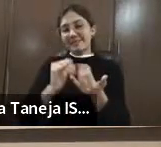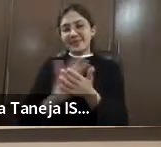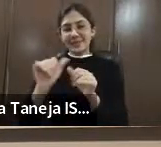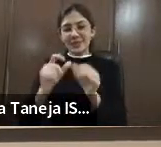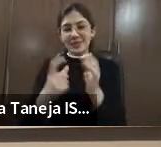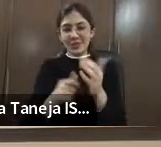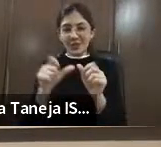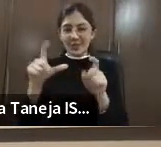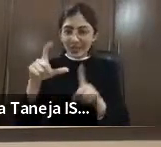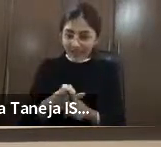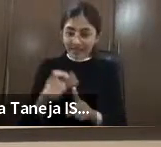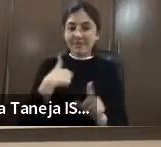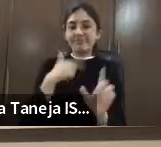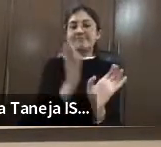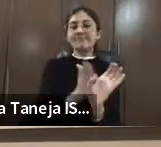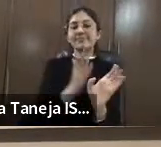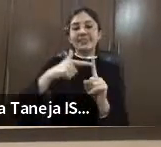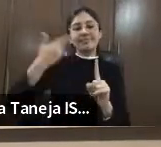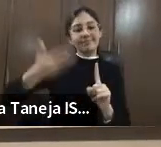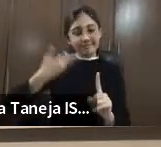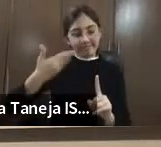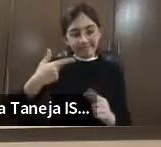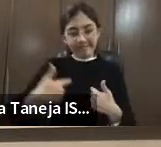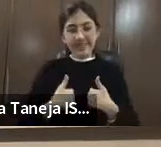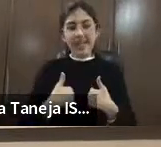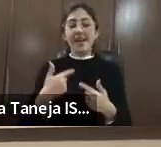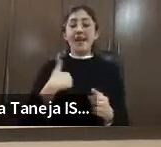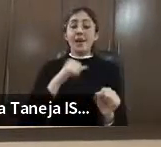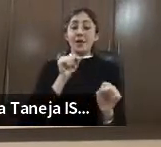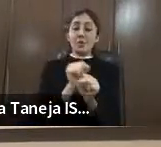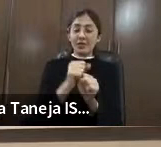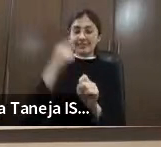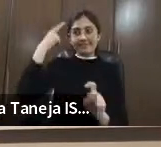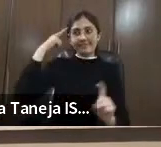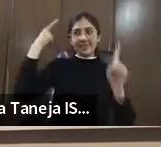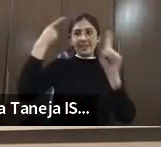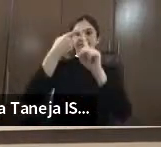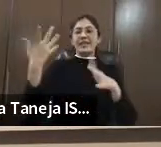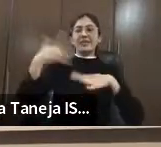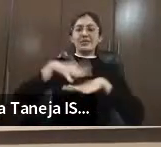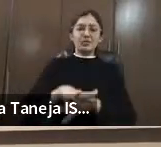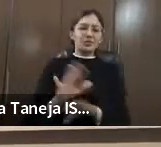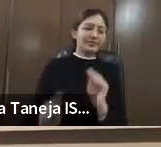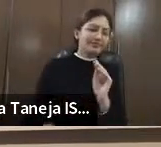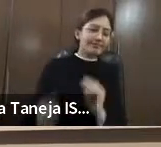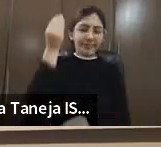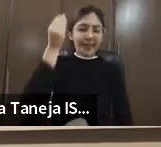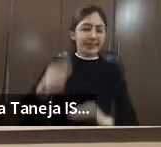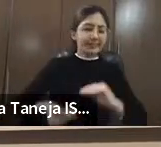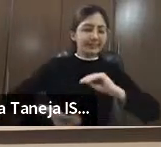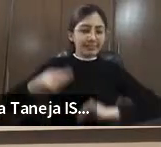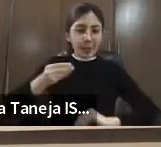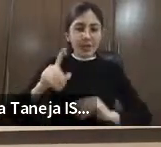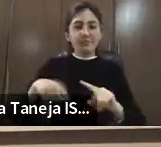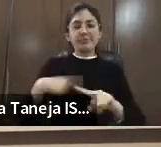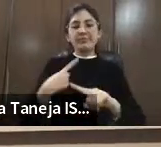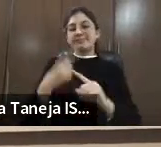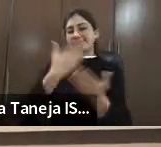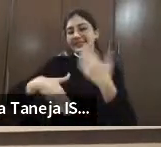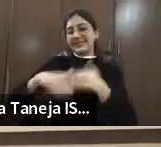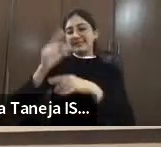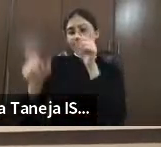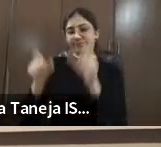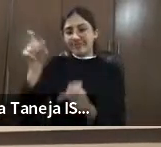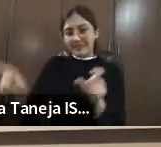as a psychiatrist and family medicine practitioner. I work towards better inclusion, community integration for persons with disabilities due